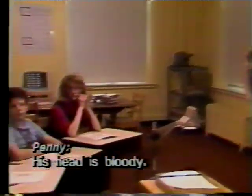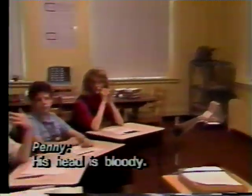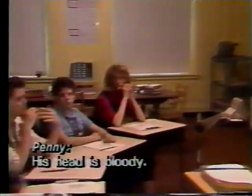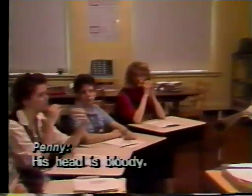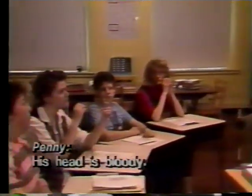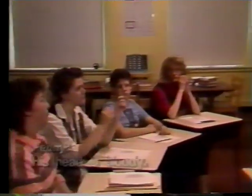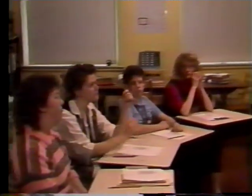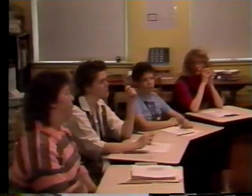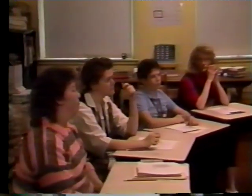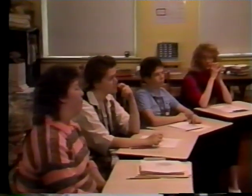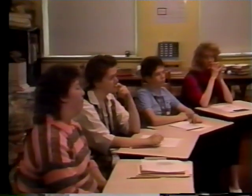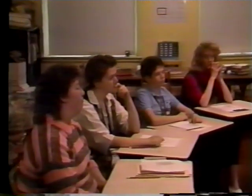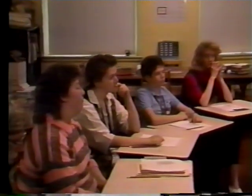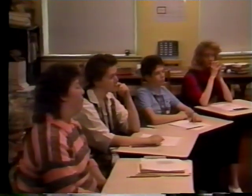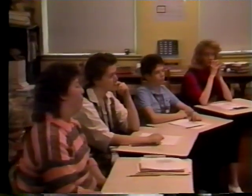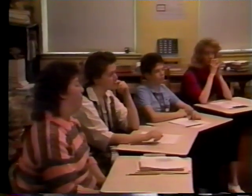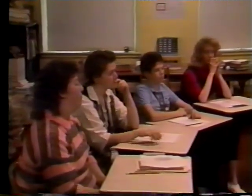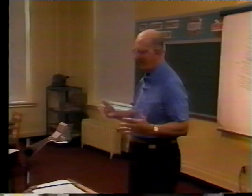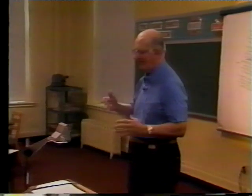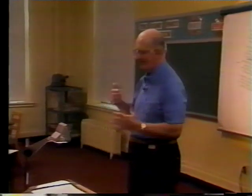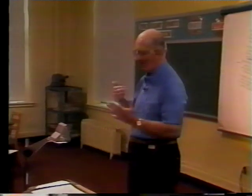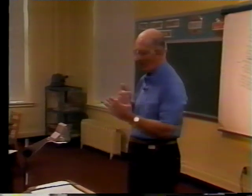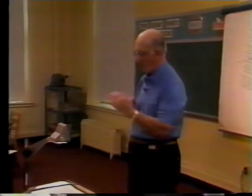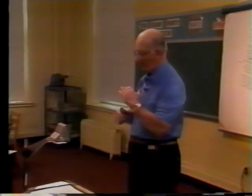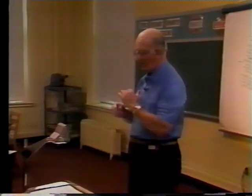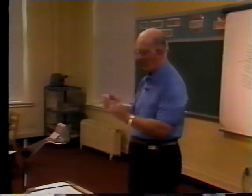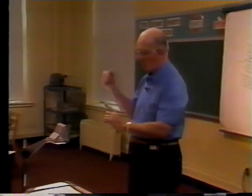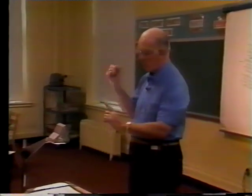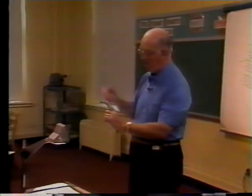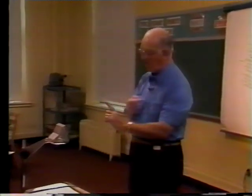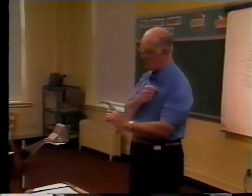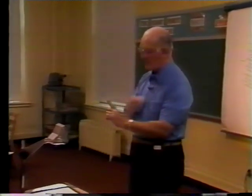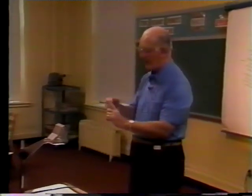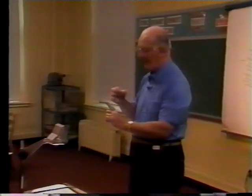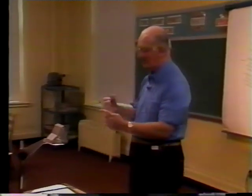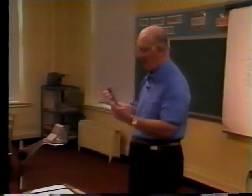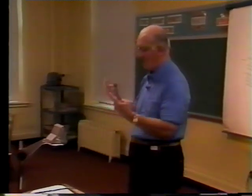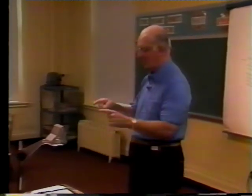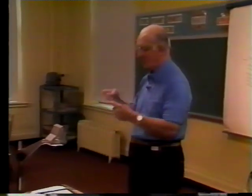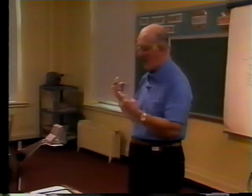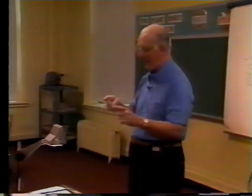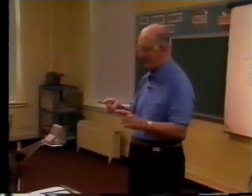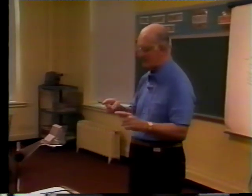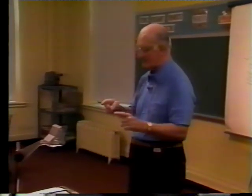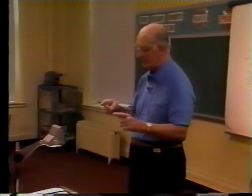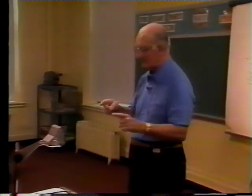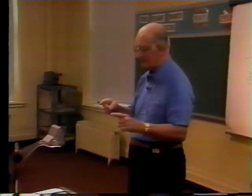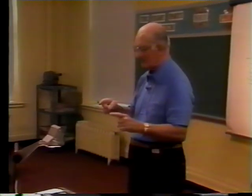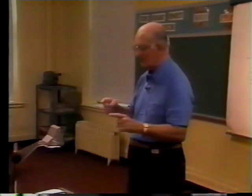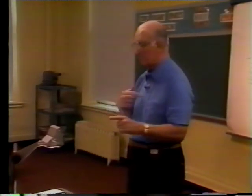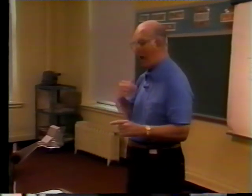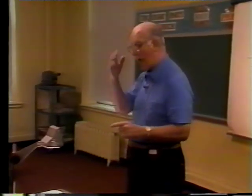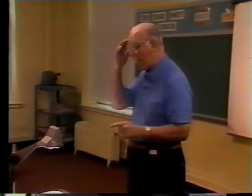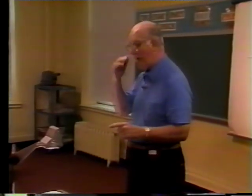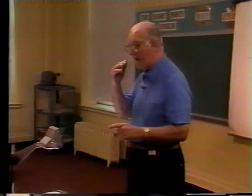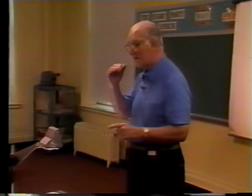bloody, firm, bloody, under the bosunings of sands. My head